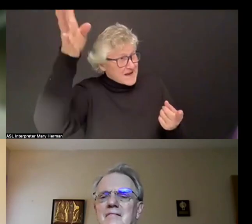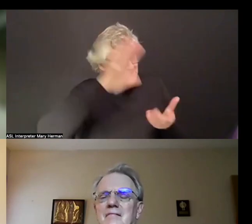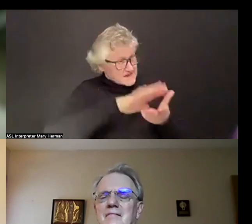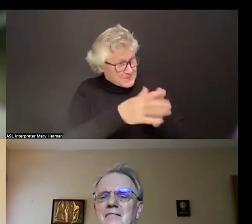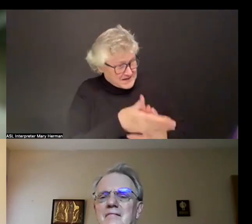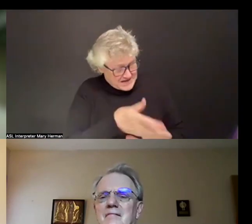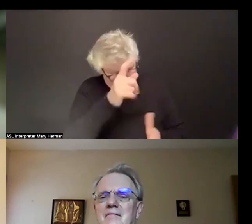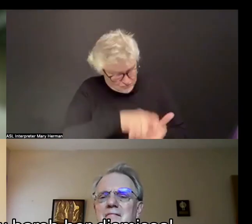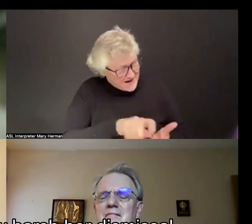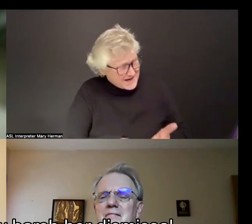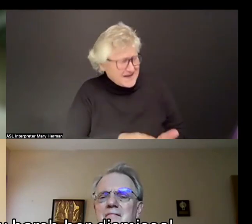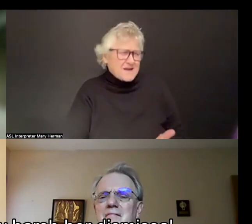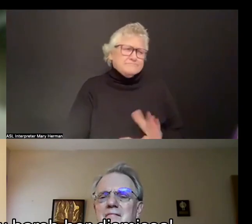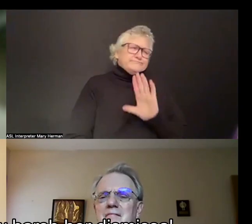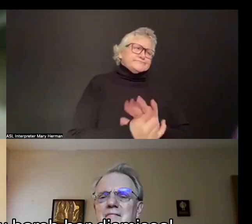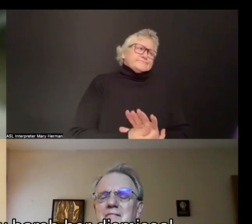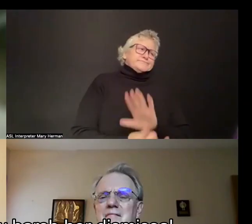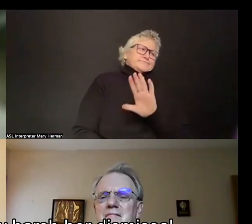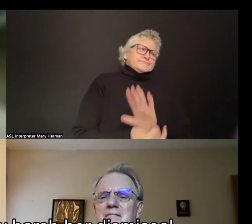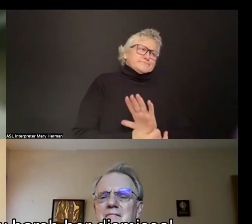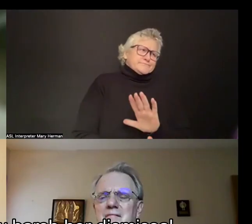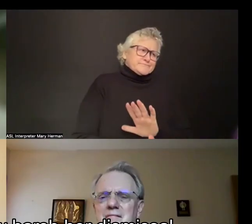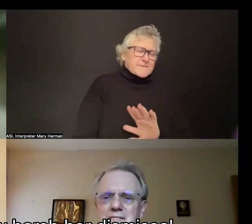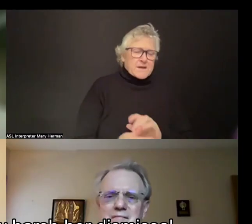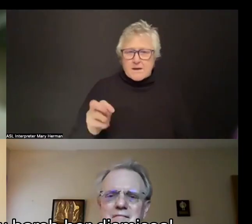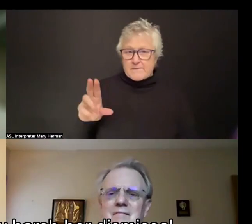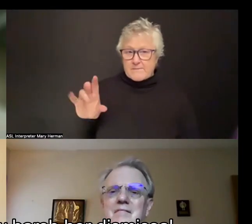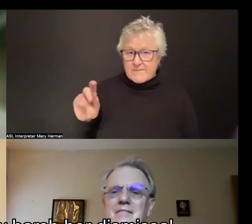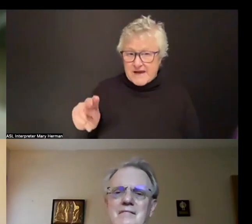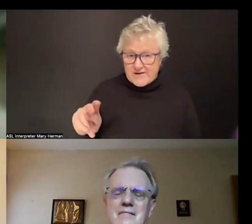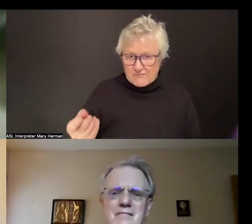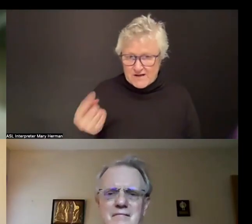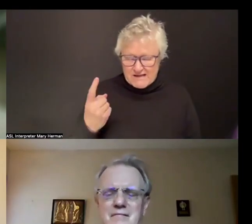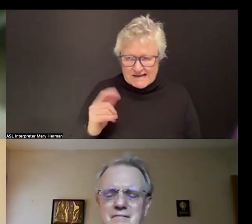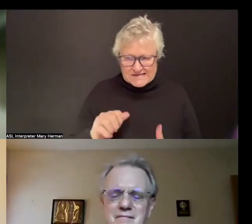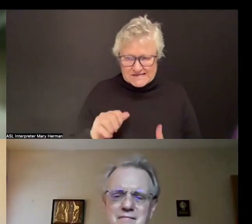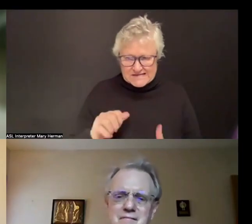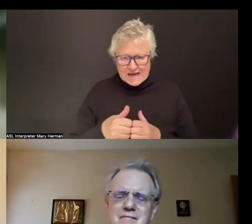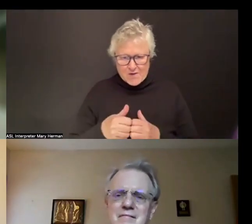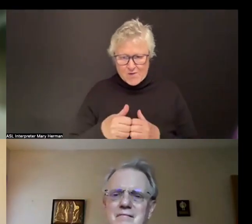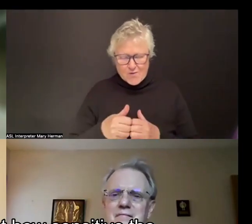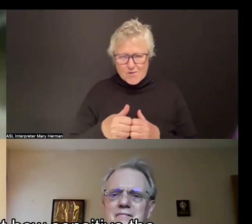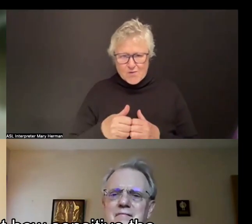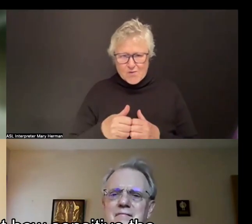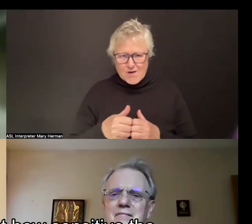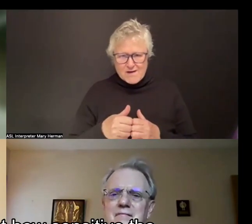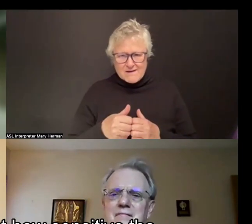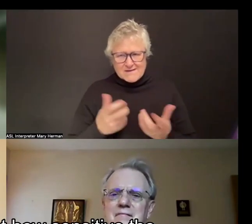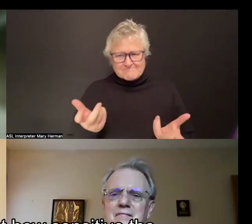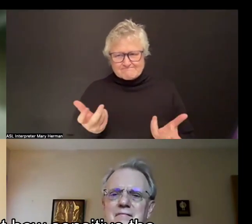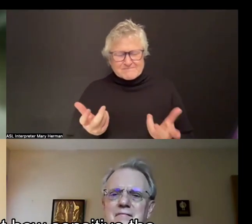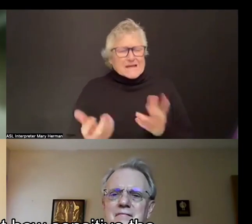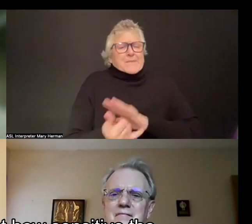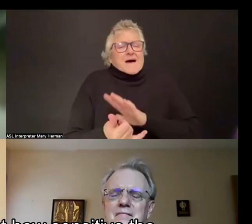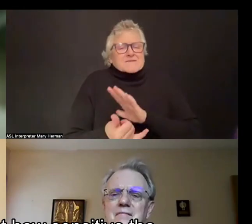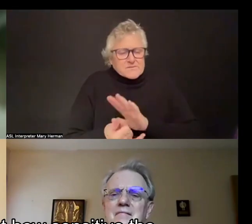street? Marion realized how harsh her dismissal must sound, and she inwardly chastised herself for being so blunt. She always forgot how sensitive